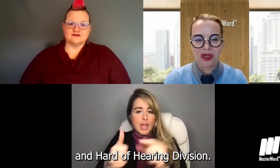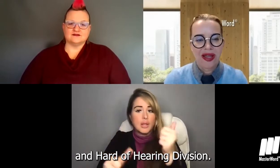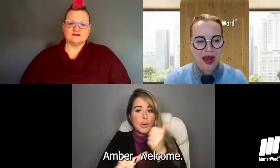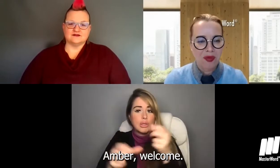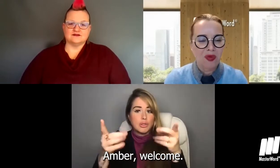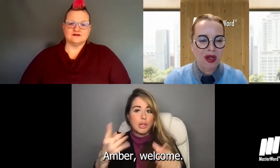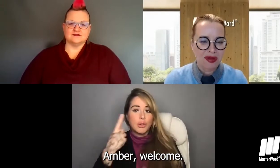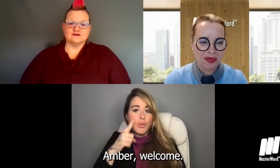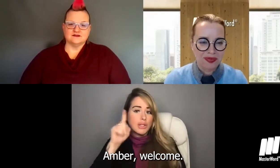Amber, welcome.